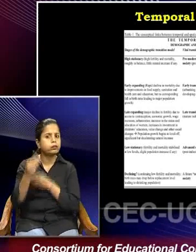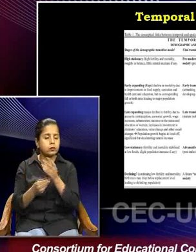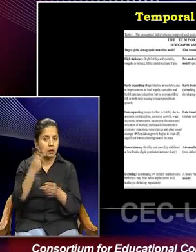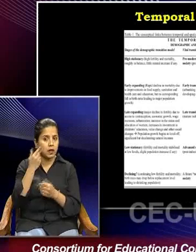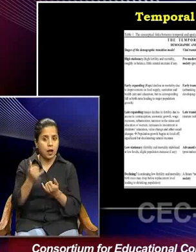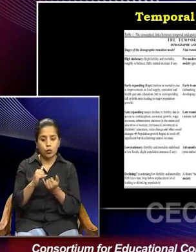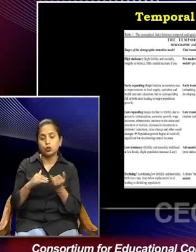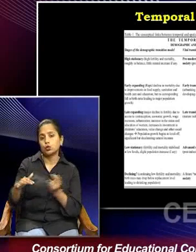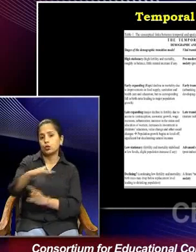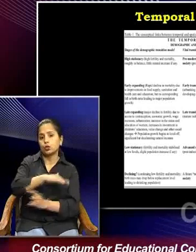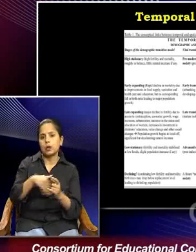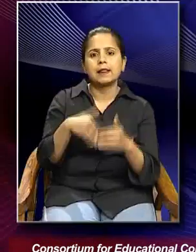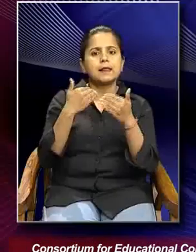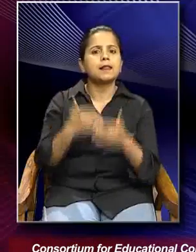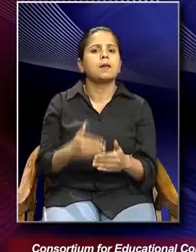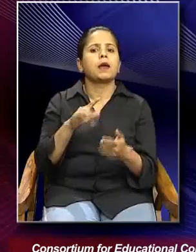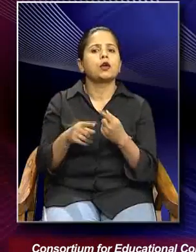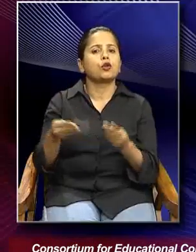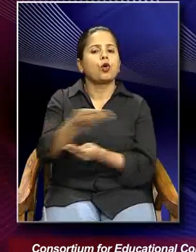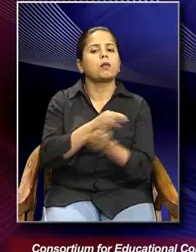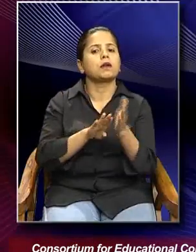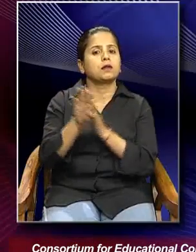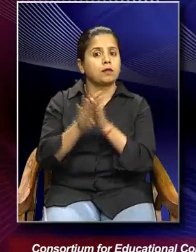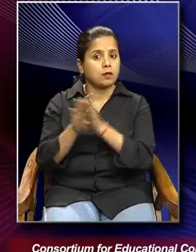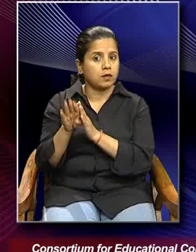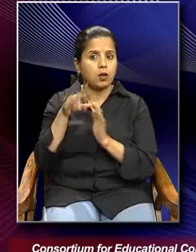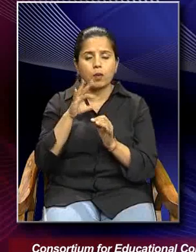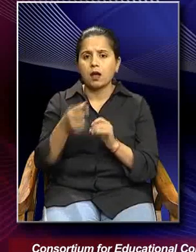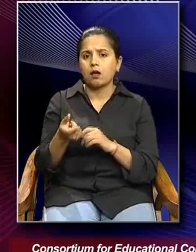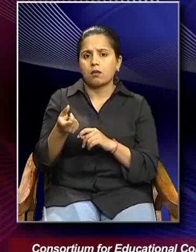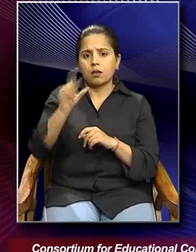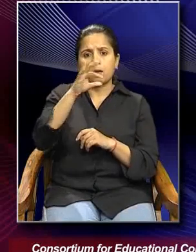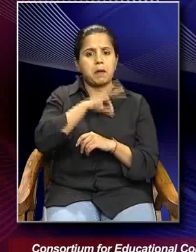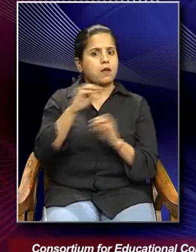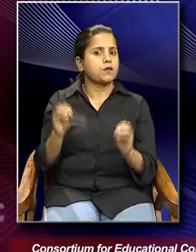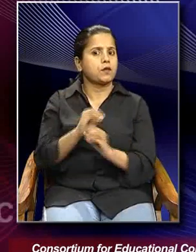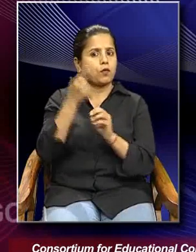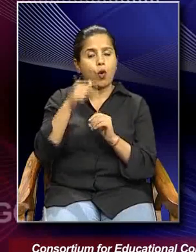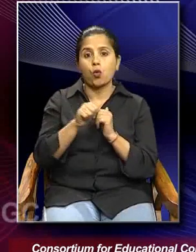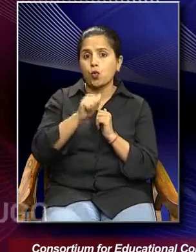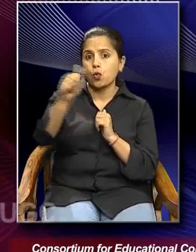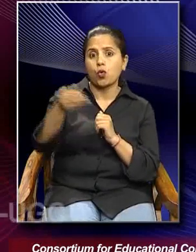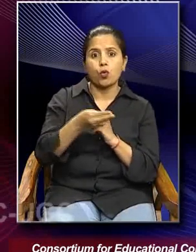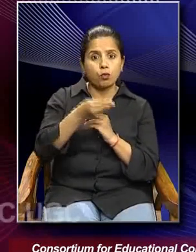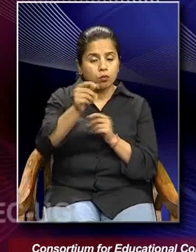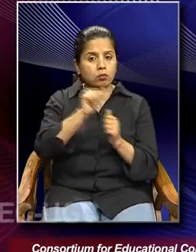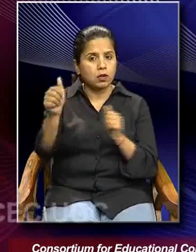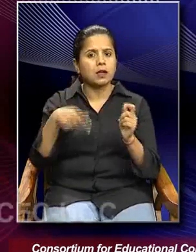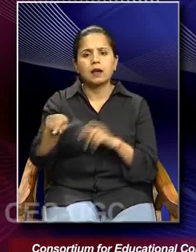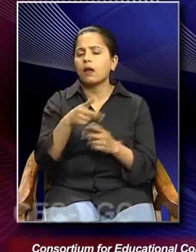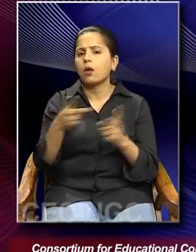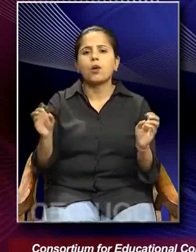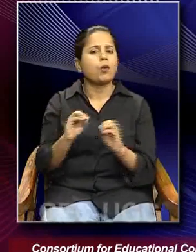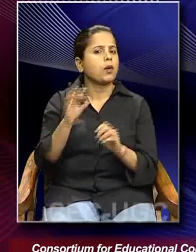traditional societies with limited economic development, there is no incentive for people to move to long distance or different places.